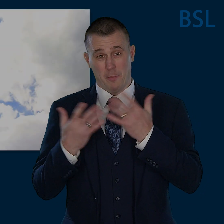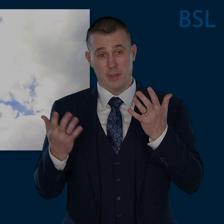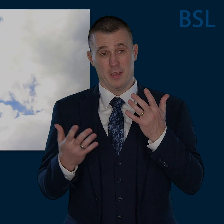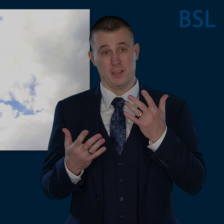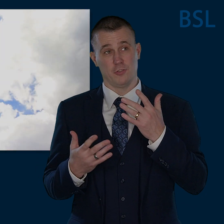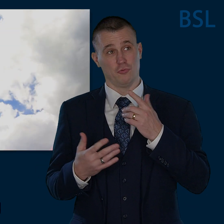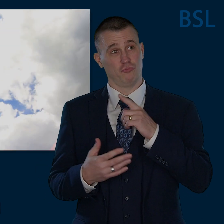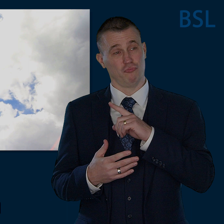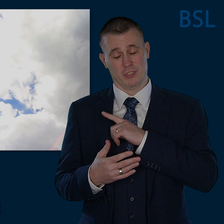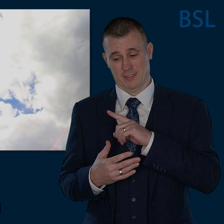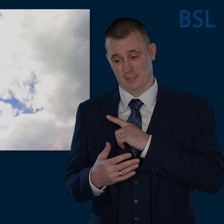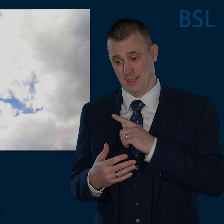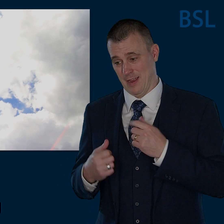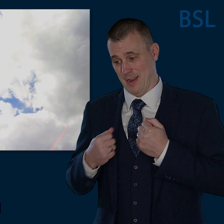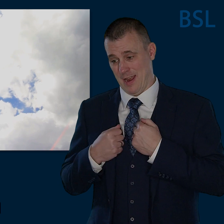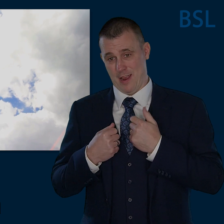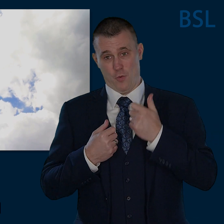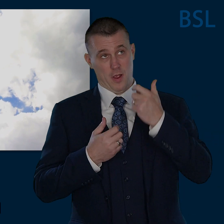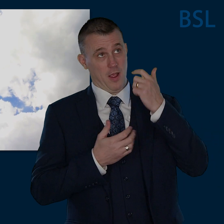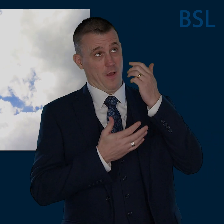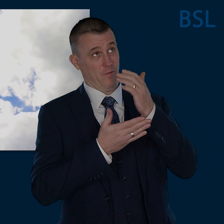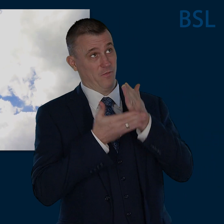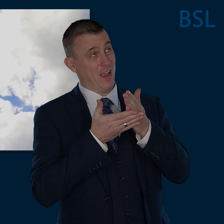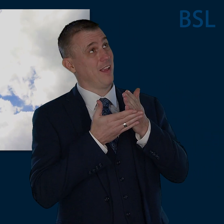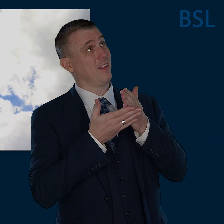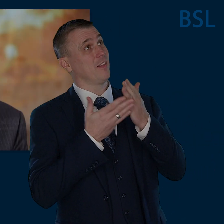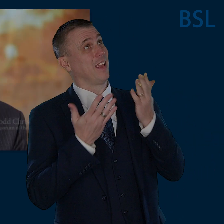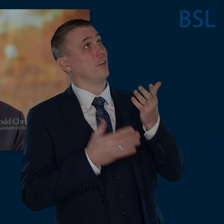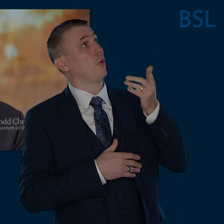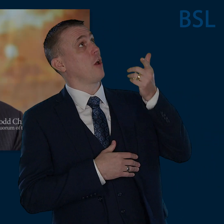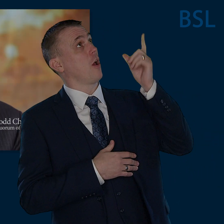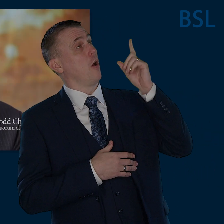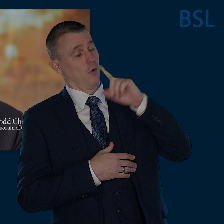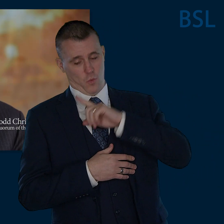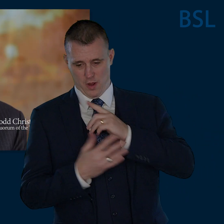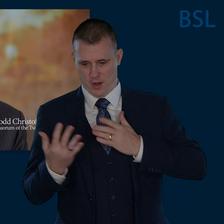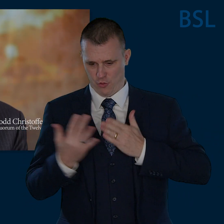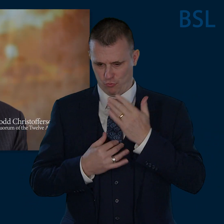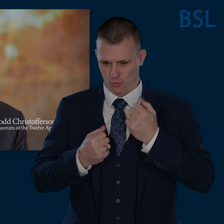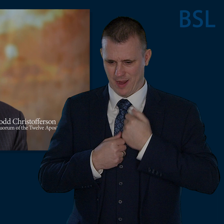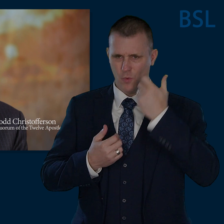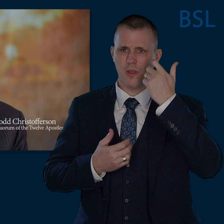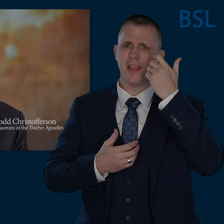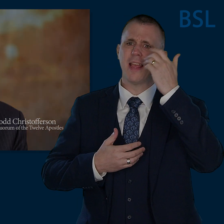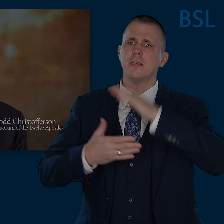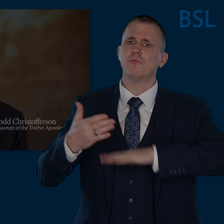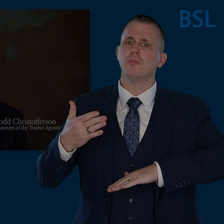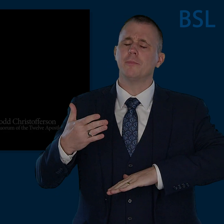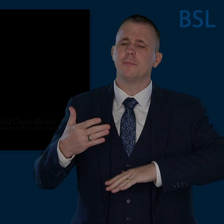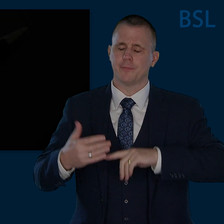To a large extent, I believe our faith in God is a consequence or a fruit of experience.